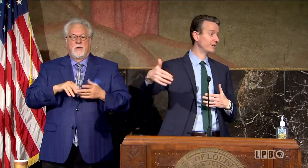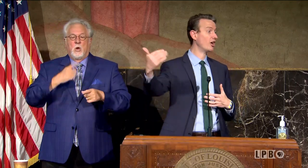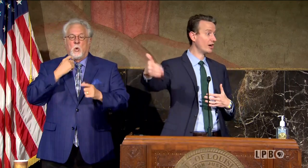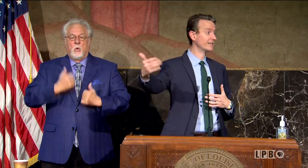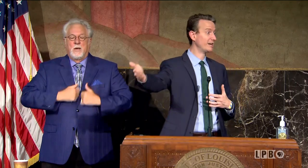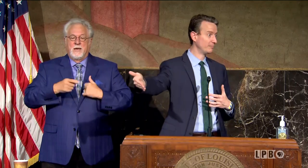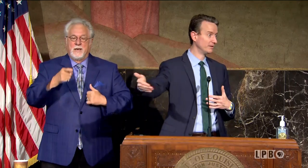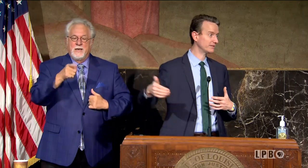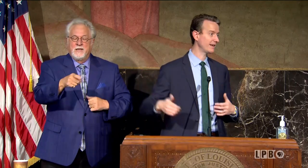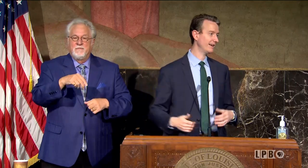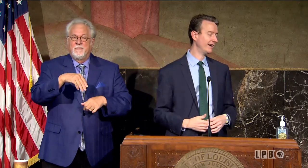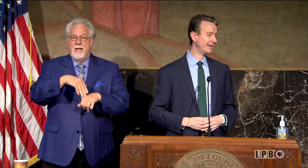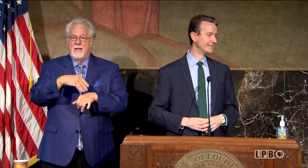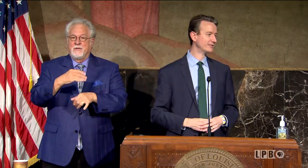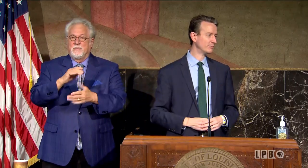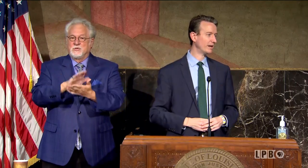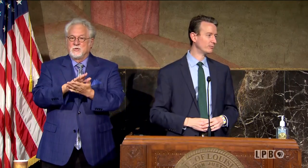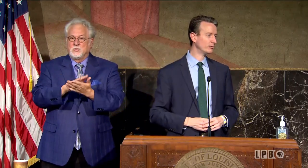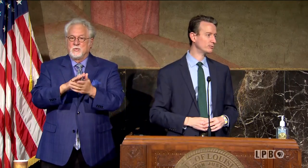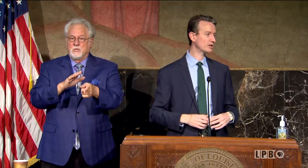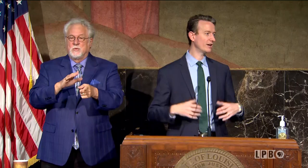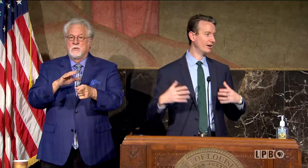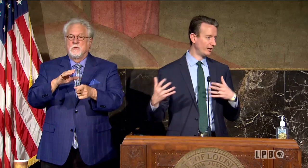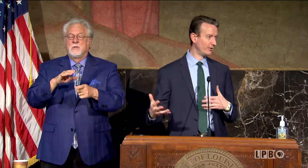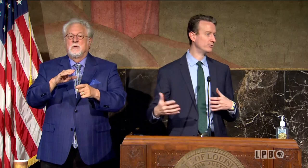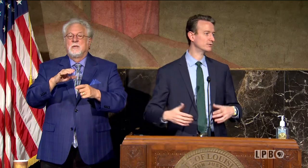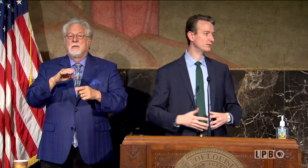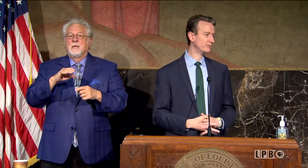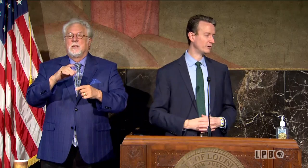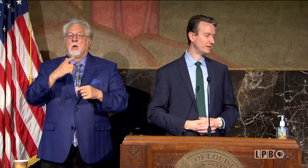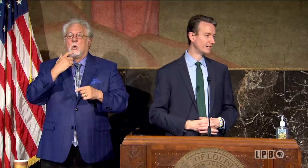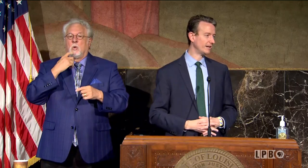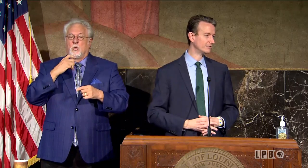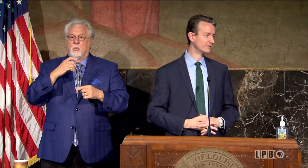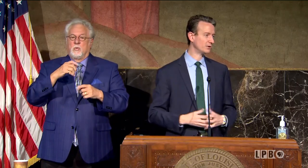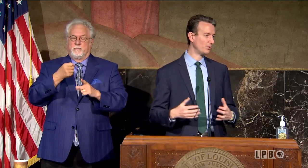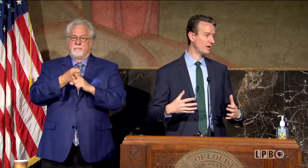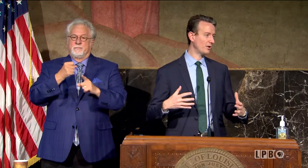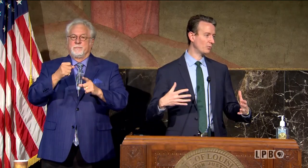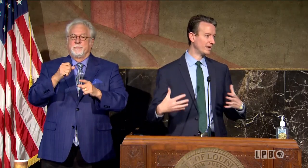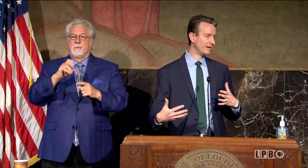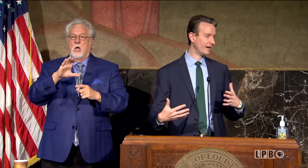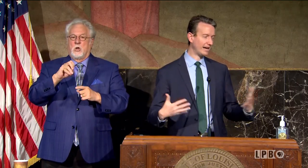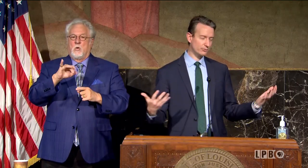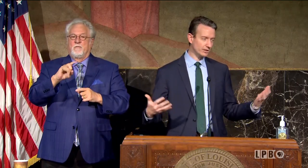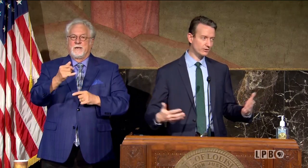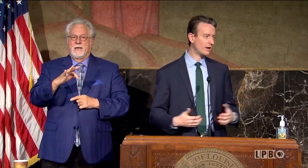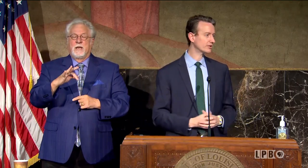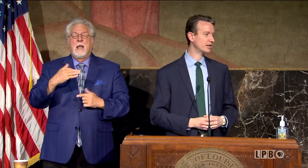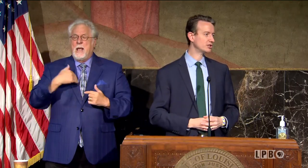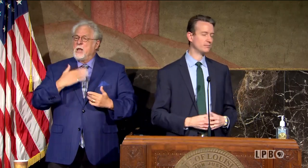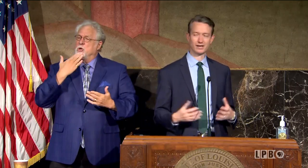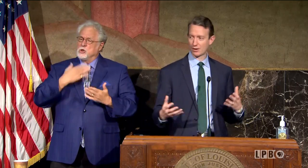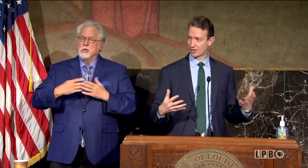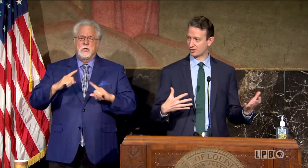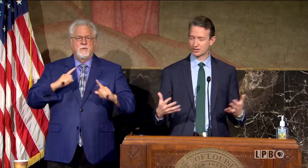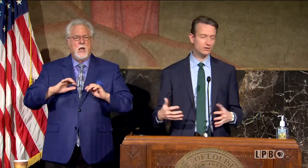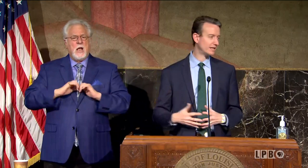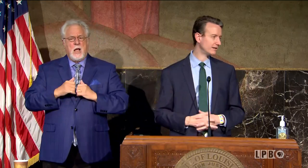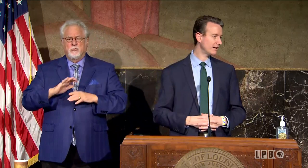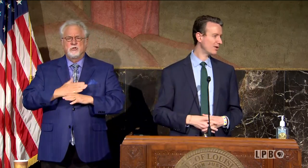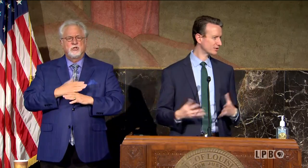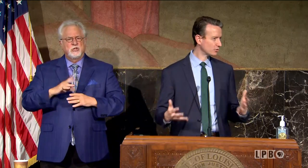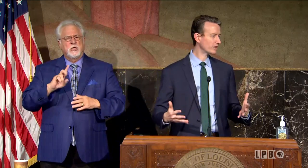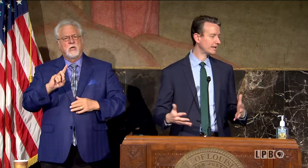who's living on campus in downtown Baton Rouge who's found to be a case. And so we had a really good conversation about how we're going to